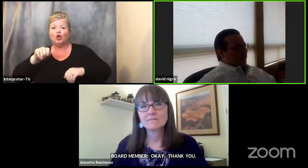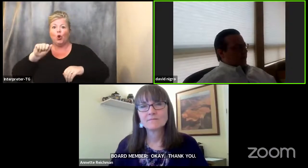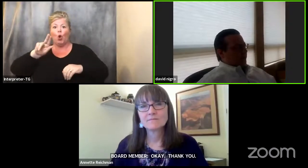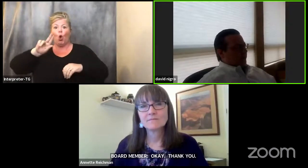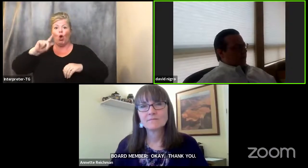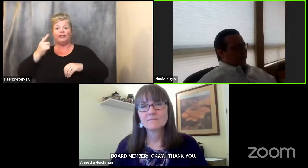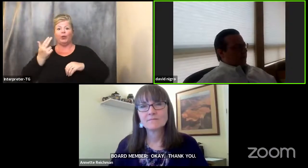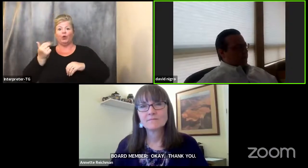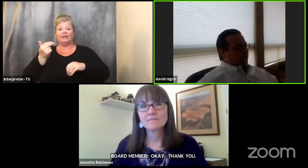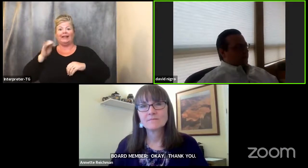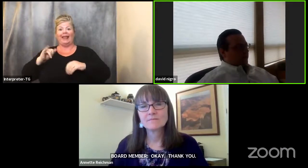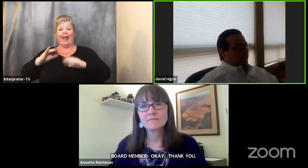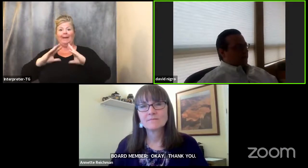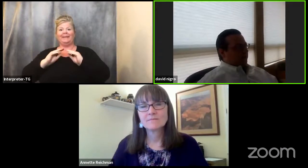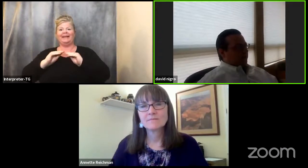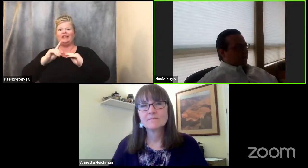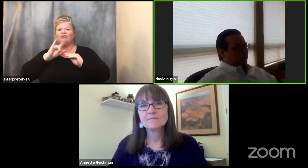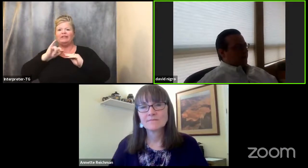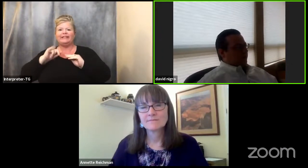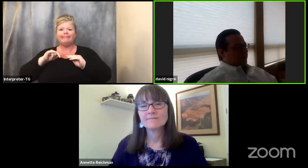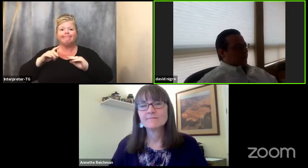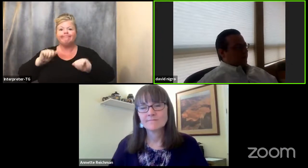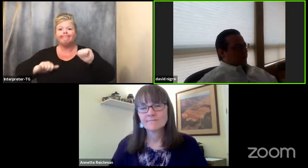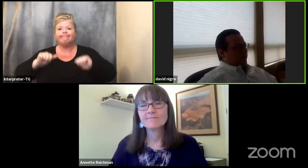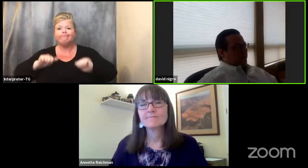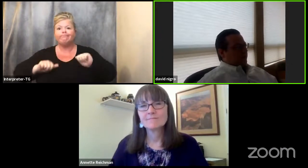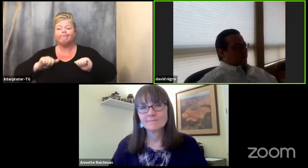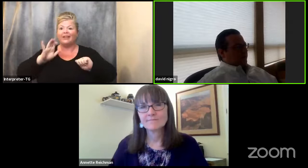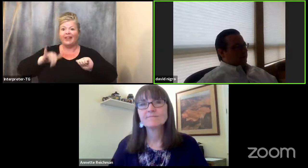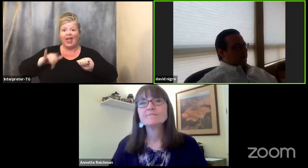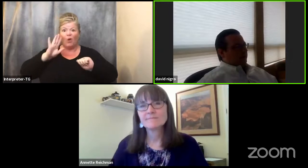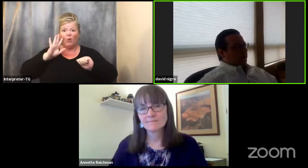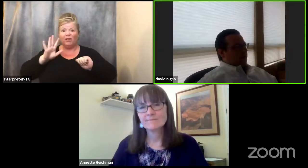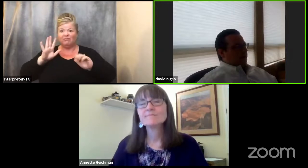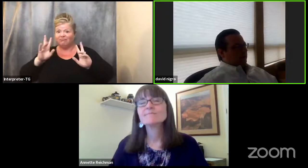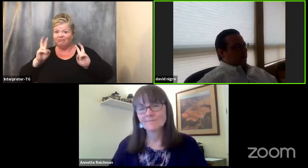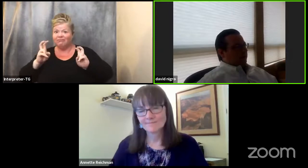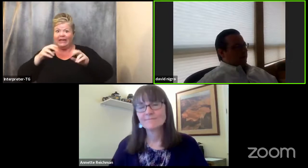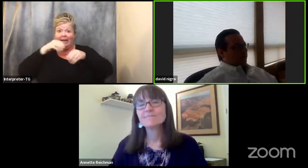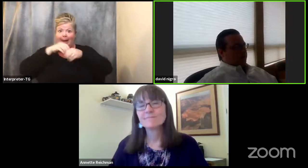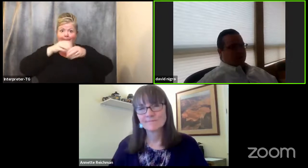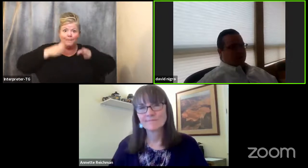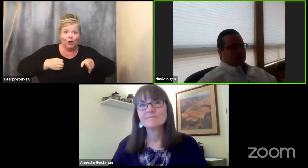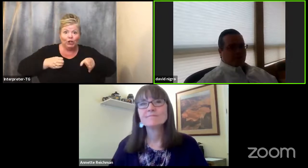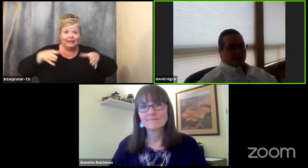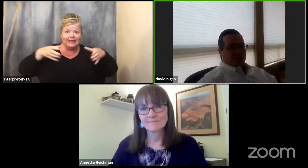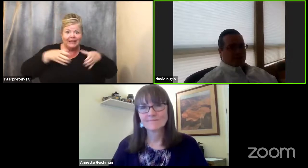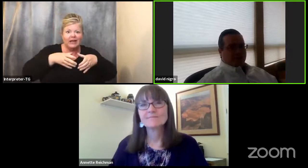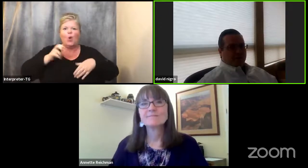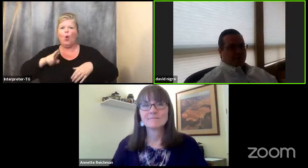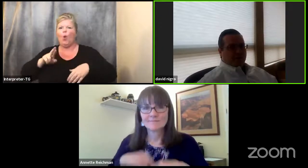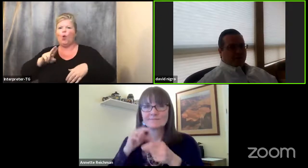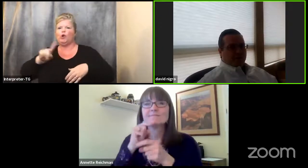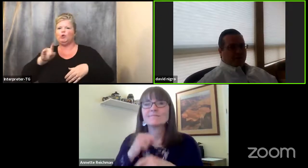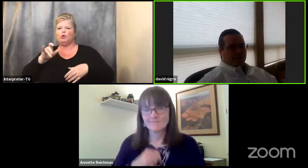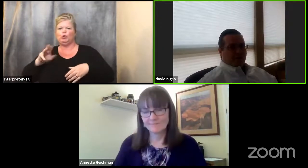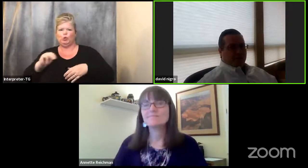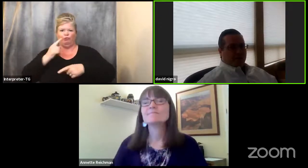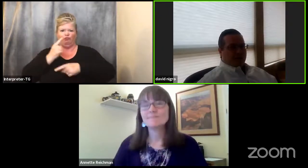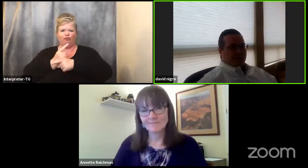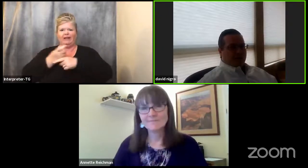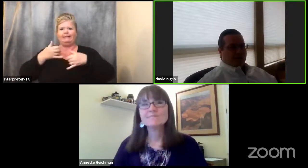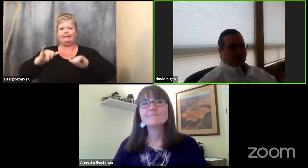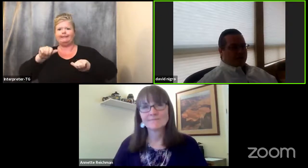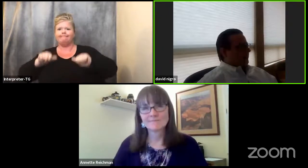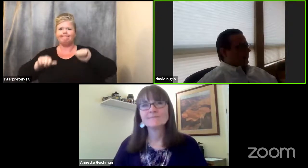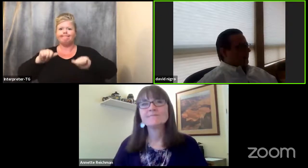think it's unclear at this time whether that'll be in person or via Zoom, correct? So I think for the